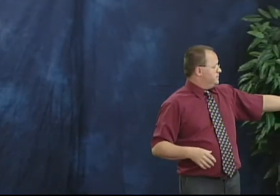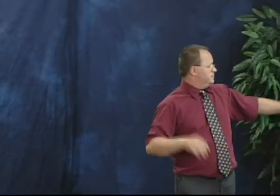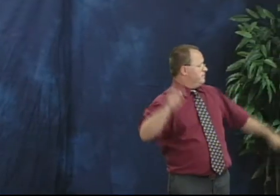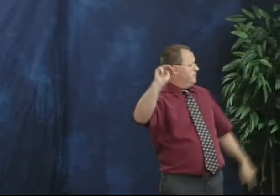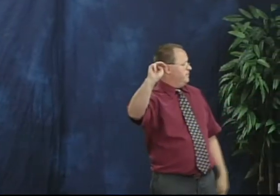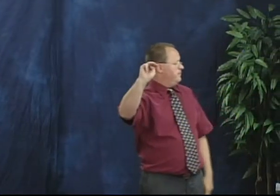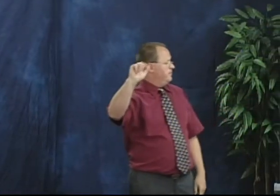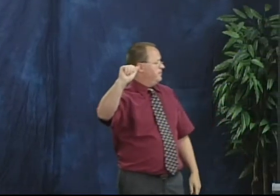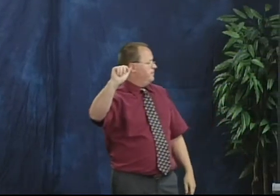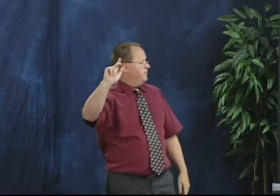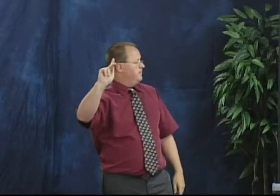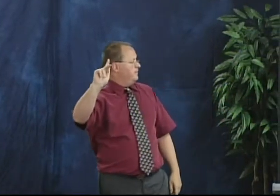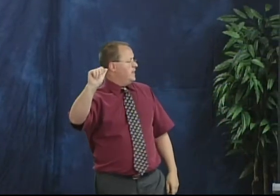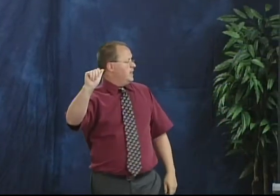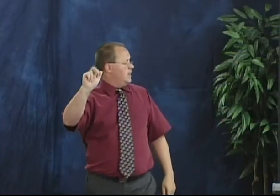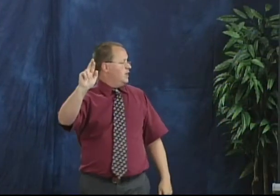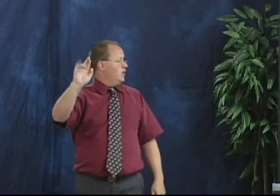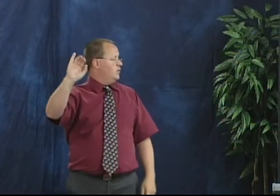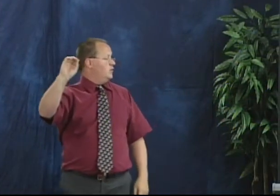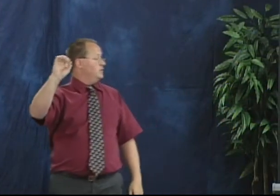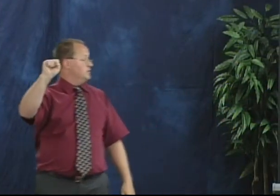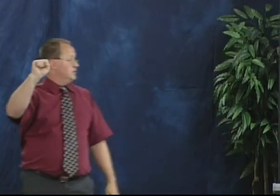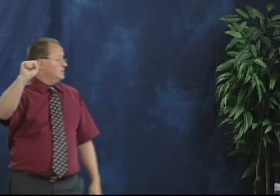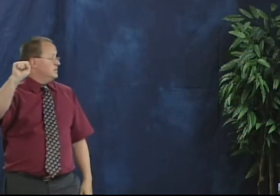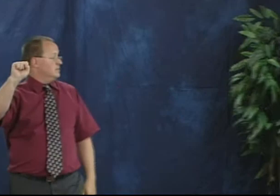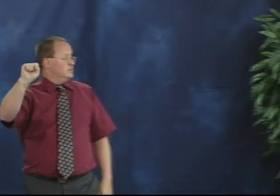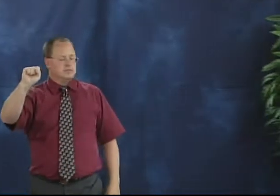The second Greek word